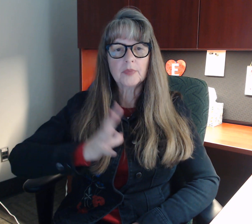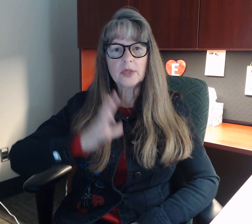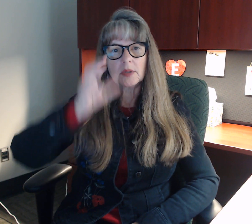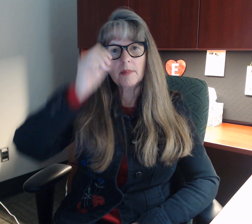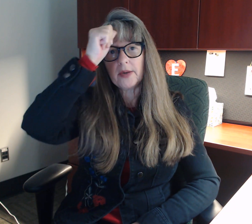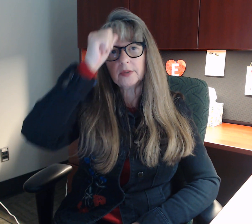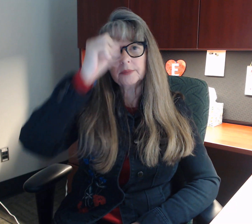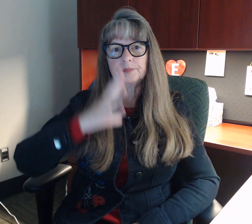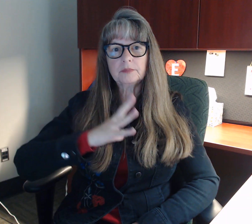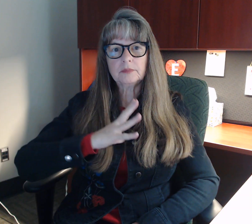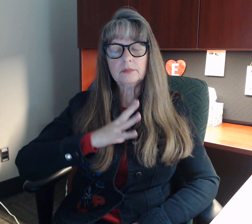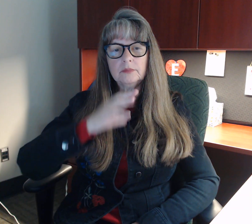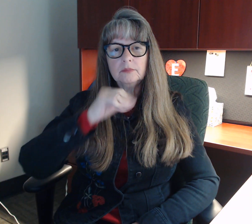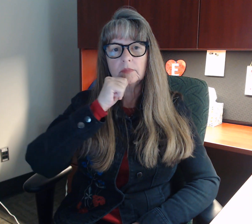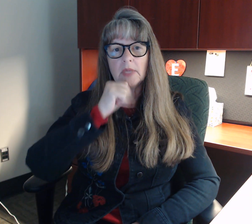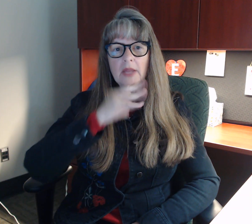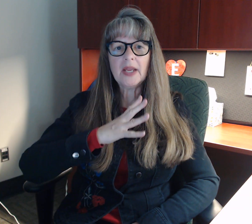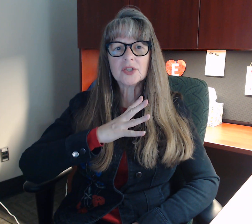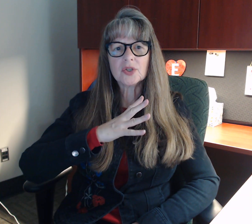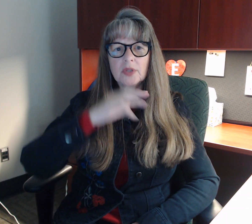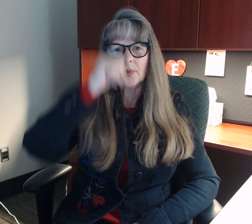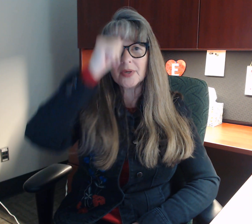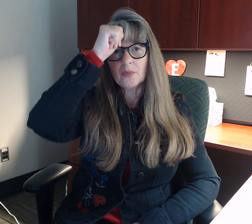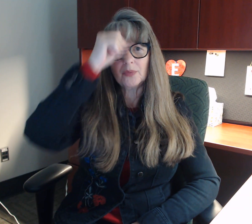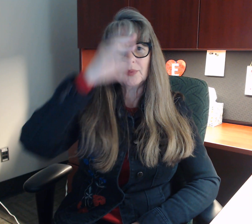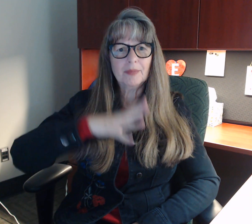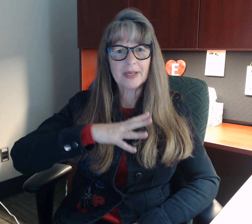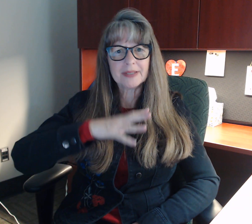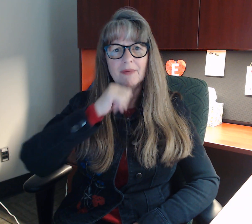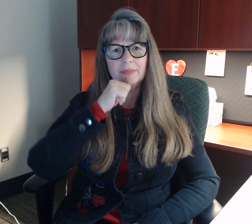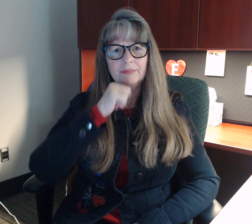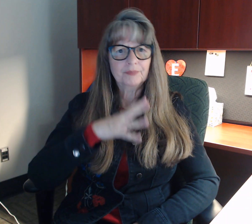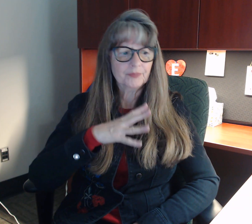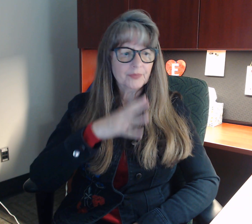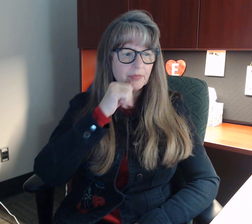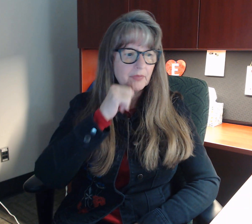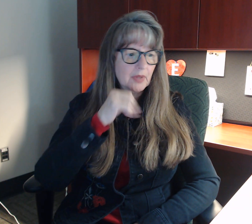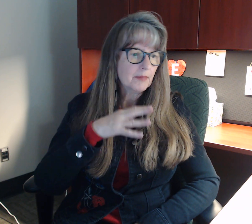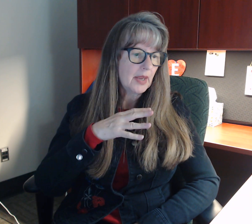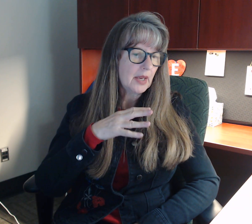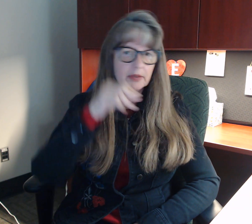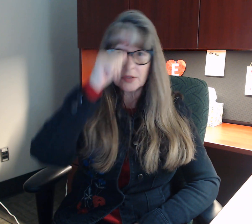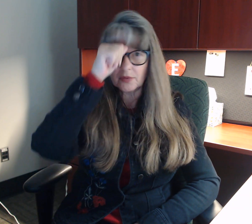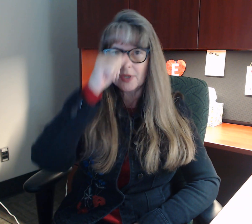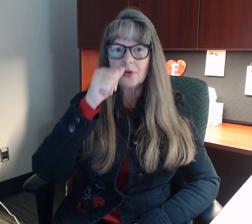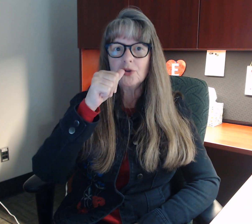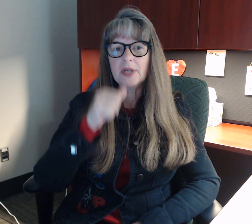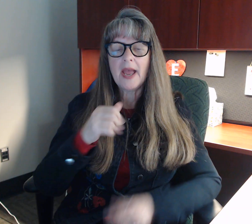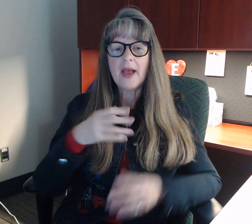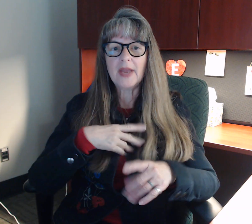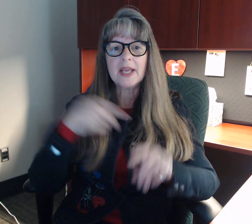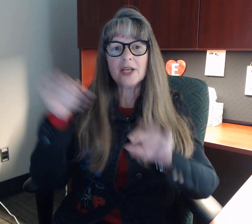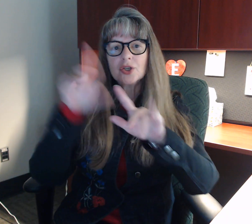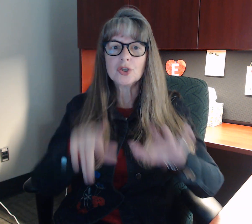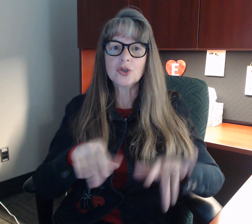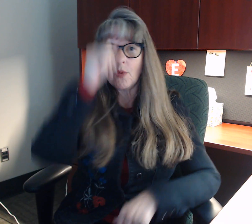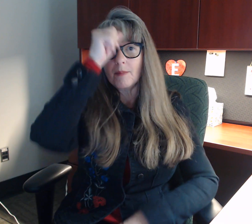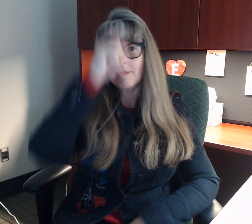doesn't matter. I think I start that way so I won't hurt myself. Man, so you can have a